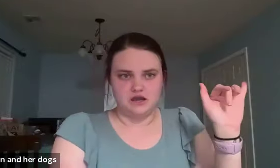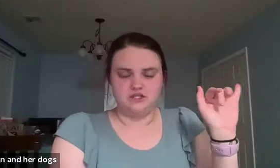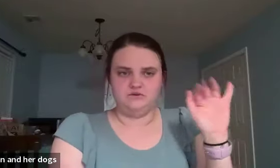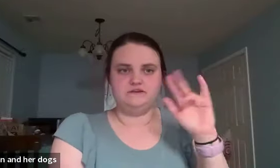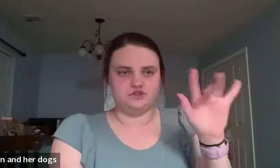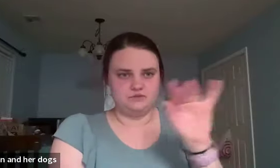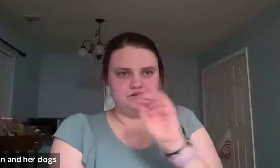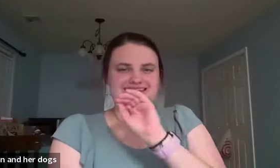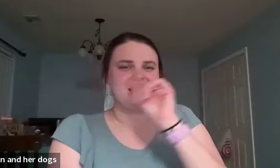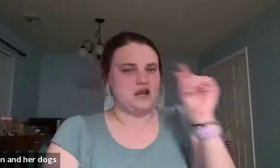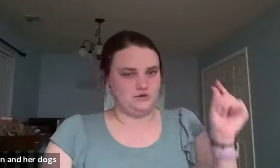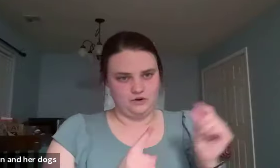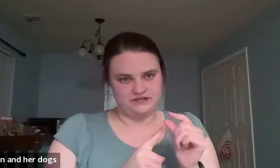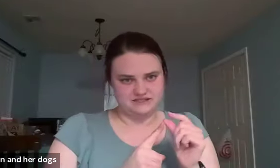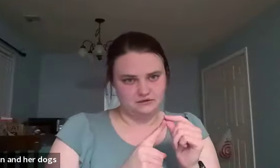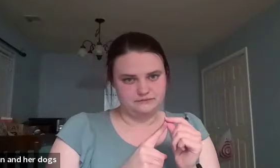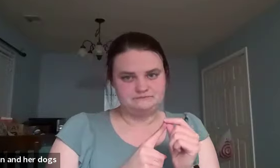July, you would fingerspell the entire word itself.